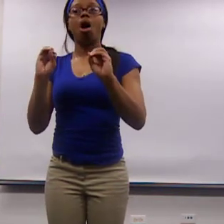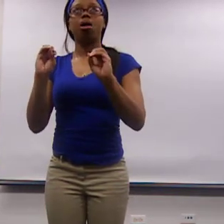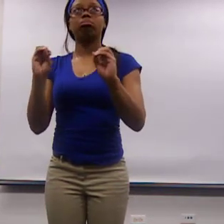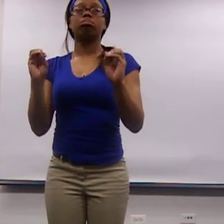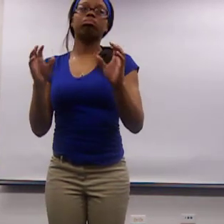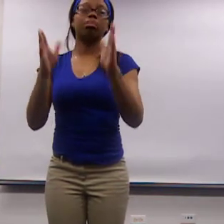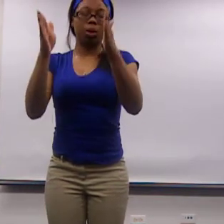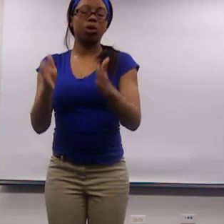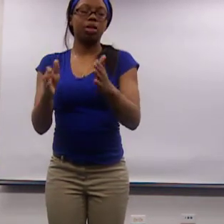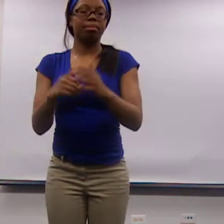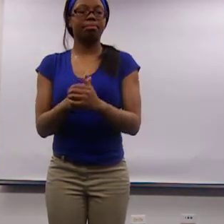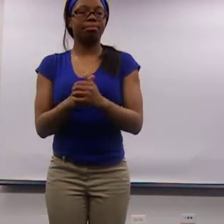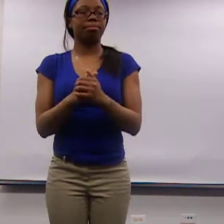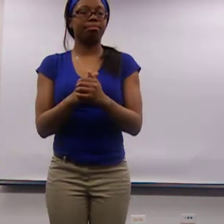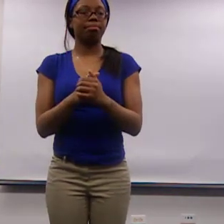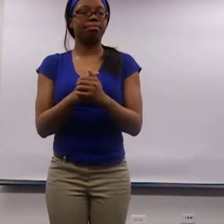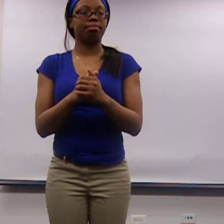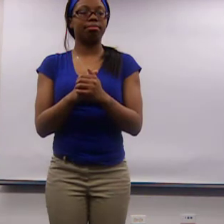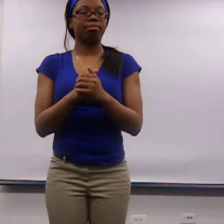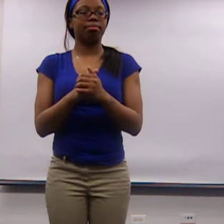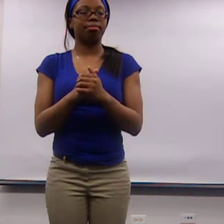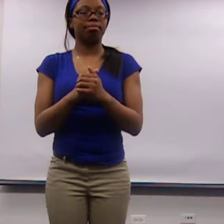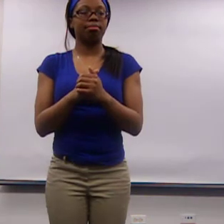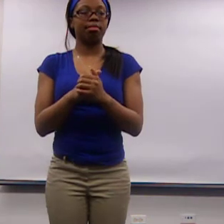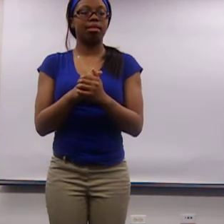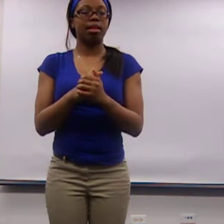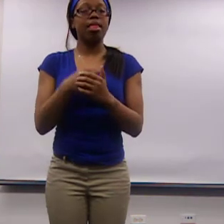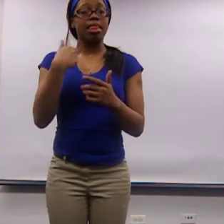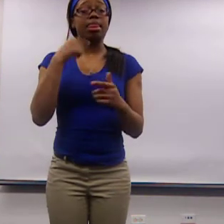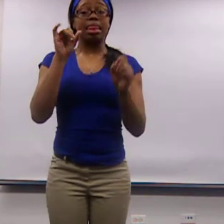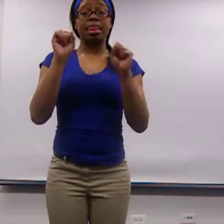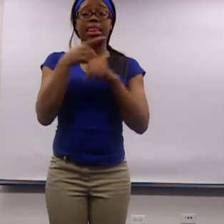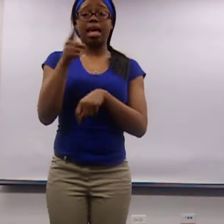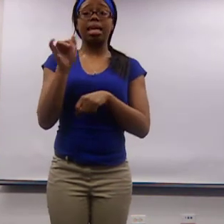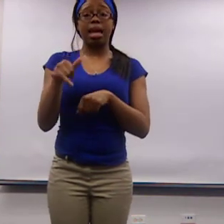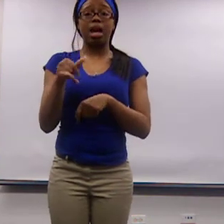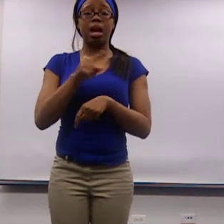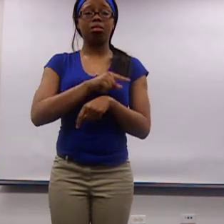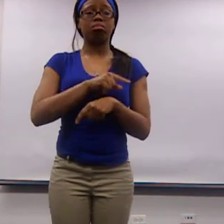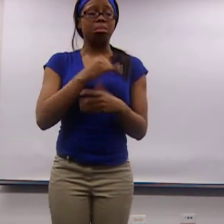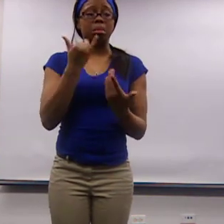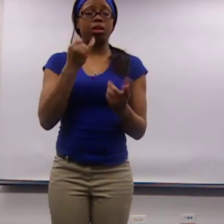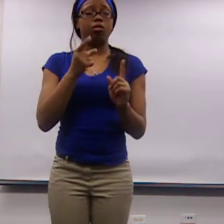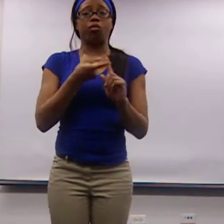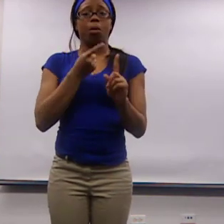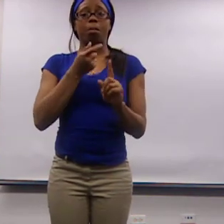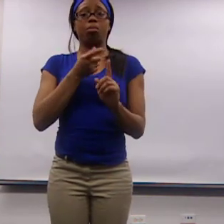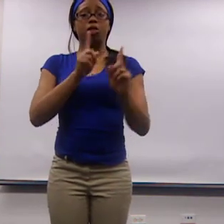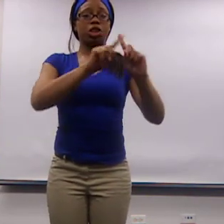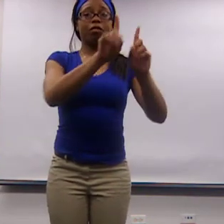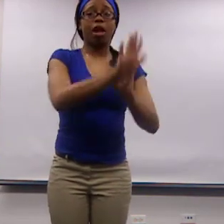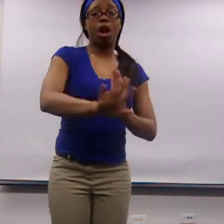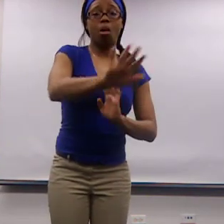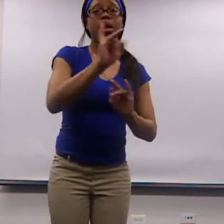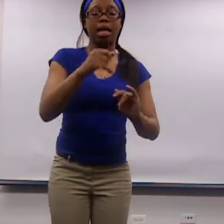center outside of the county, they can patch through a call like that just instantly. Really saves lives,